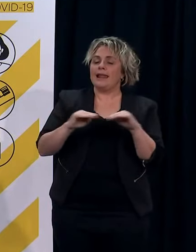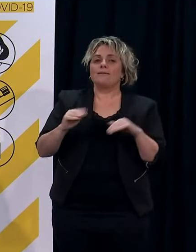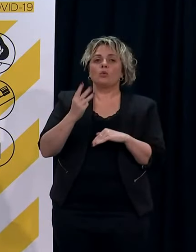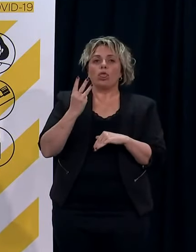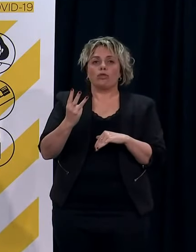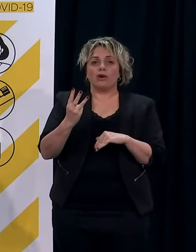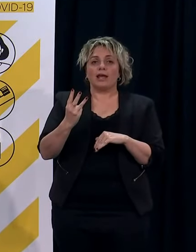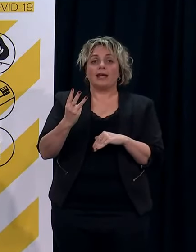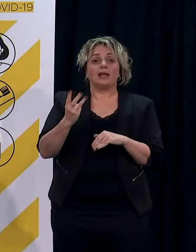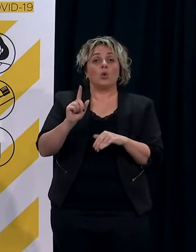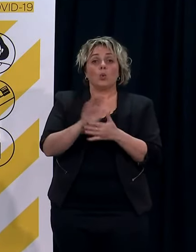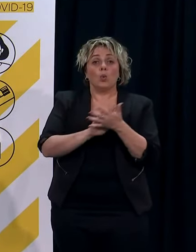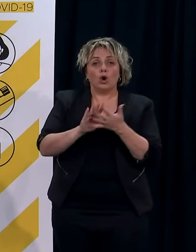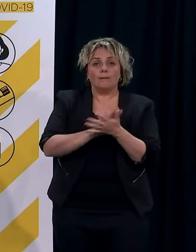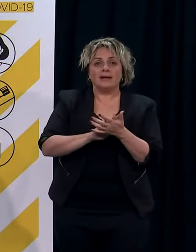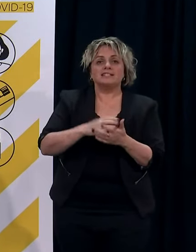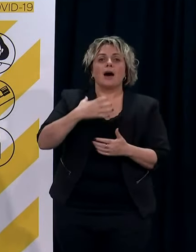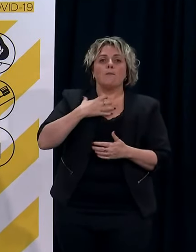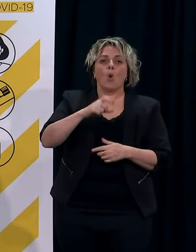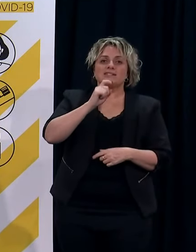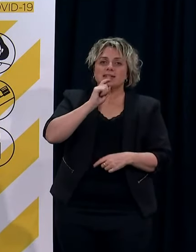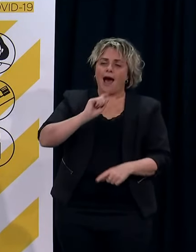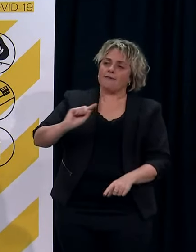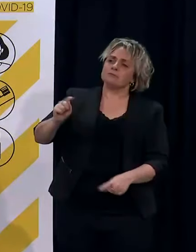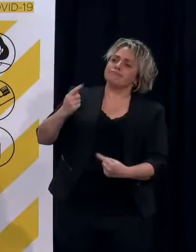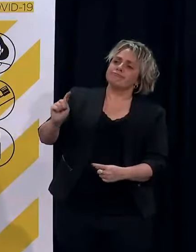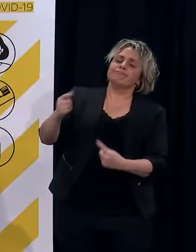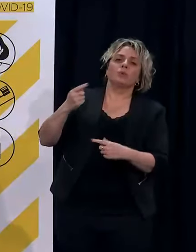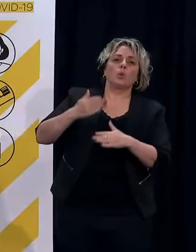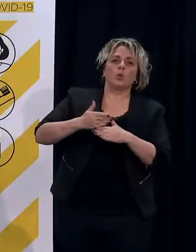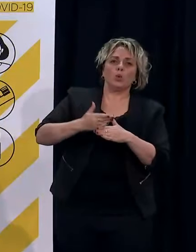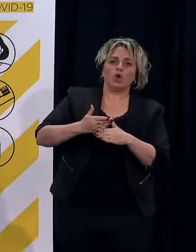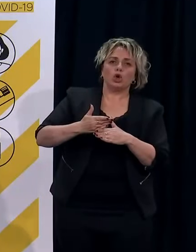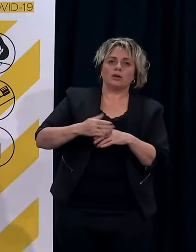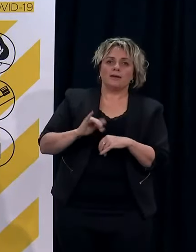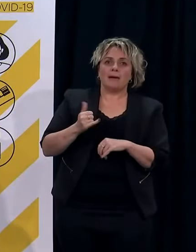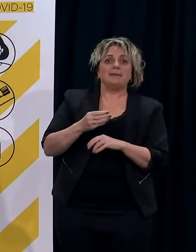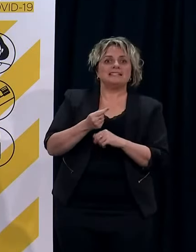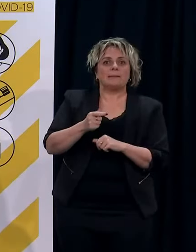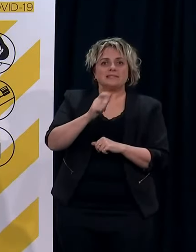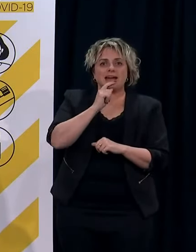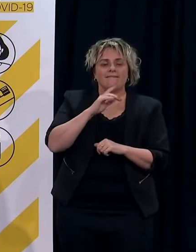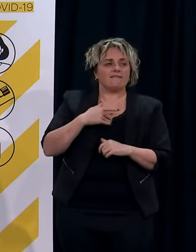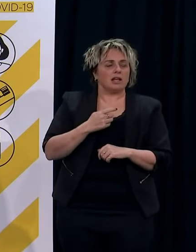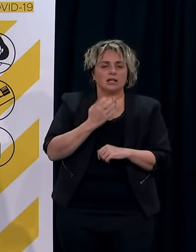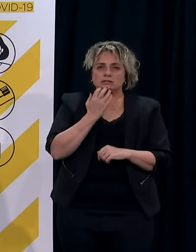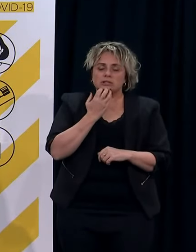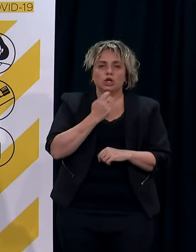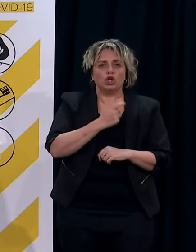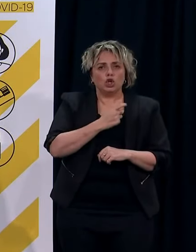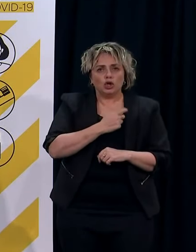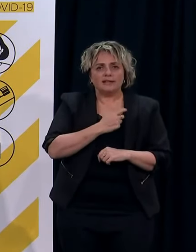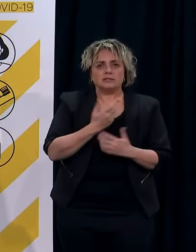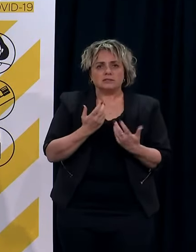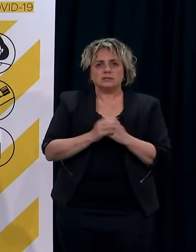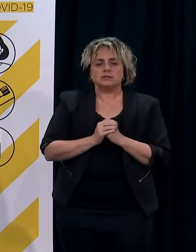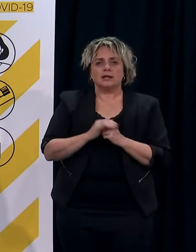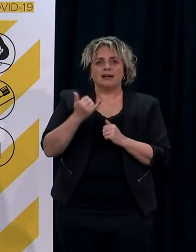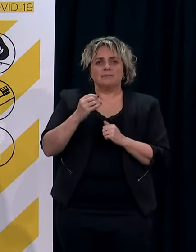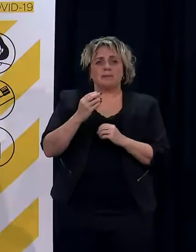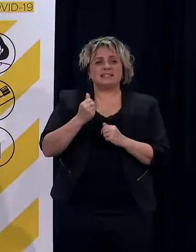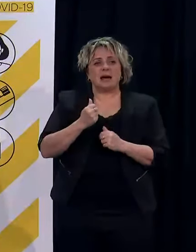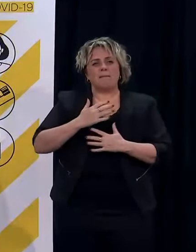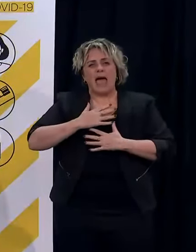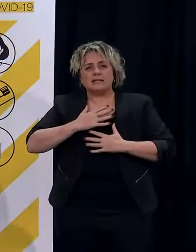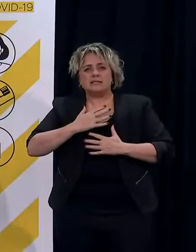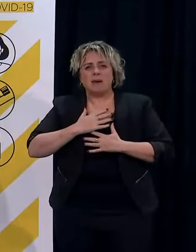lot more staff being called back into their workplaces. Some of them may be nervous about that. Yeah. Some of them may have mild health conditions,